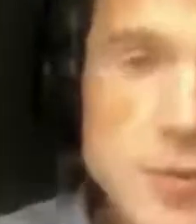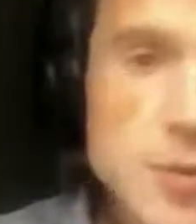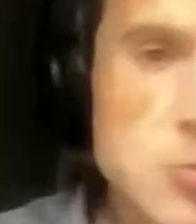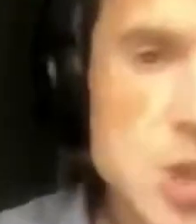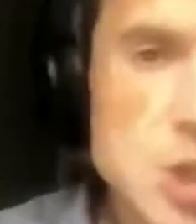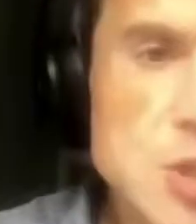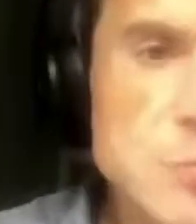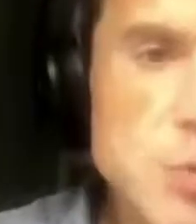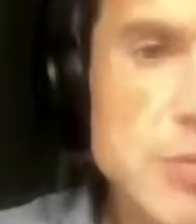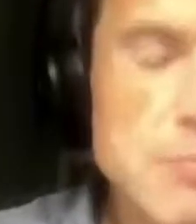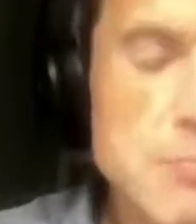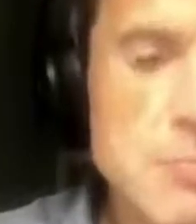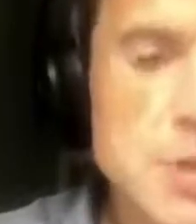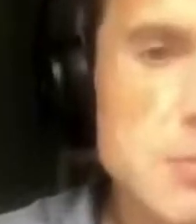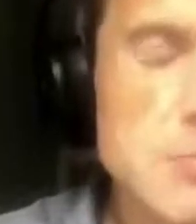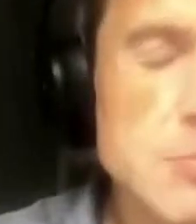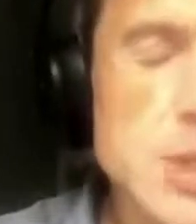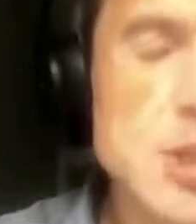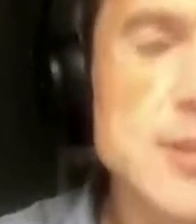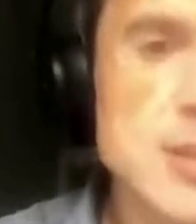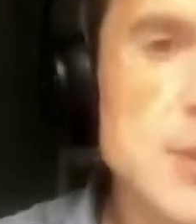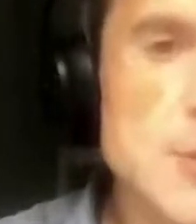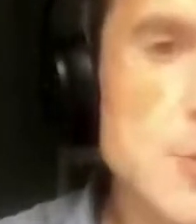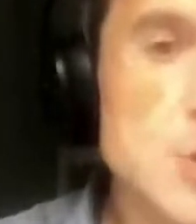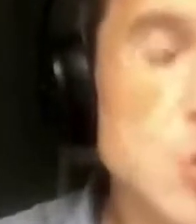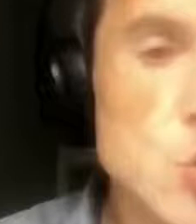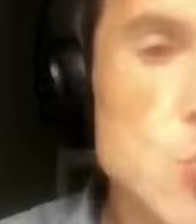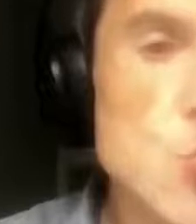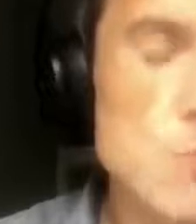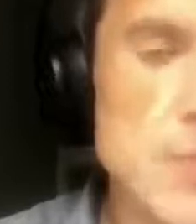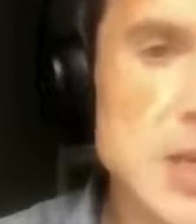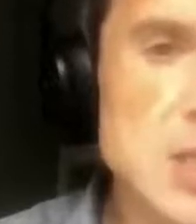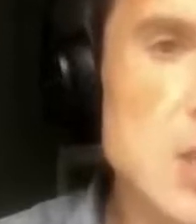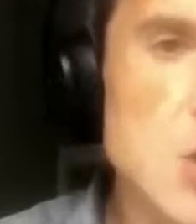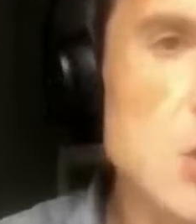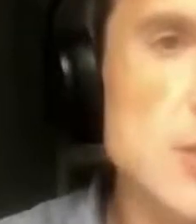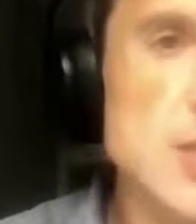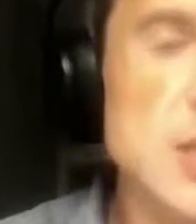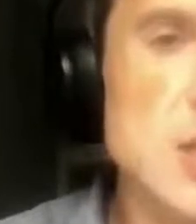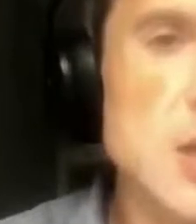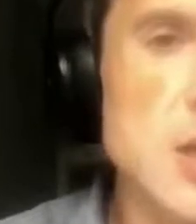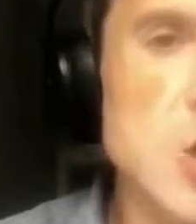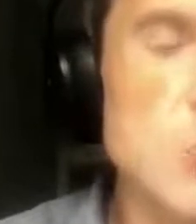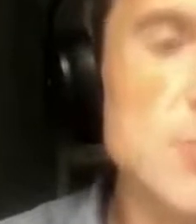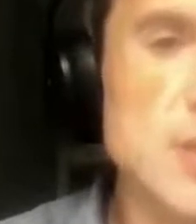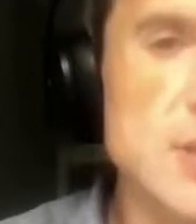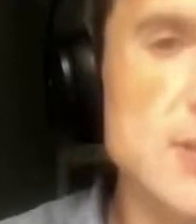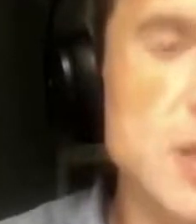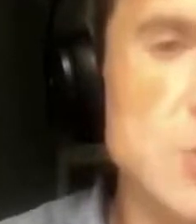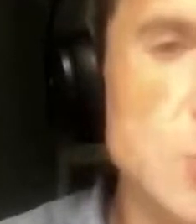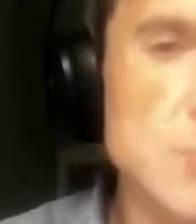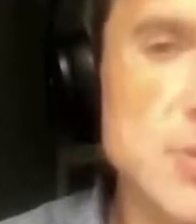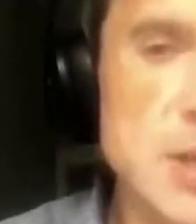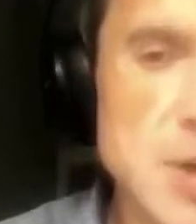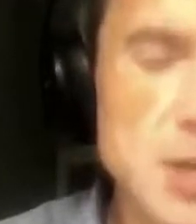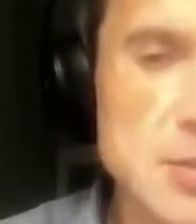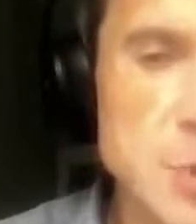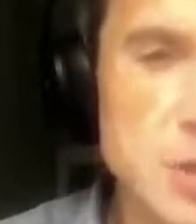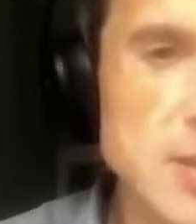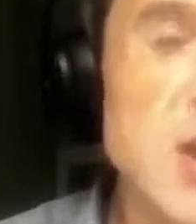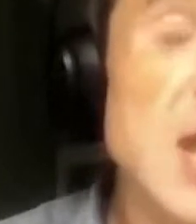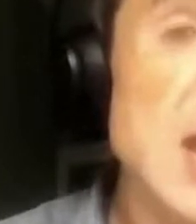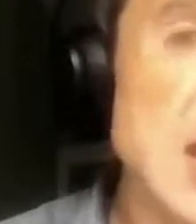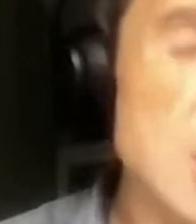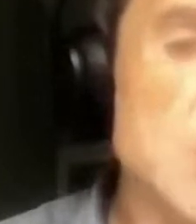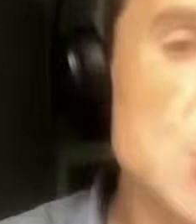My first question, you both mentioned this idea that there are too many holiday homes and second homes in parts